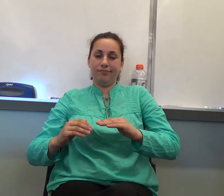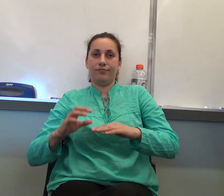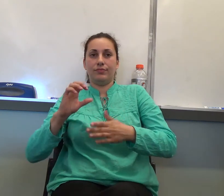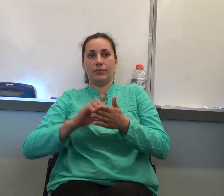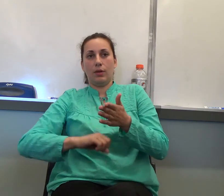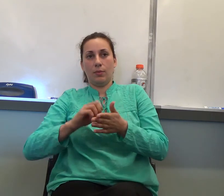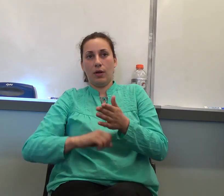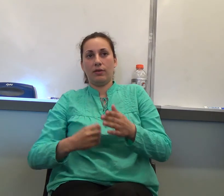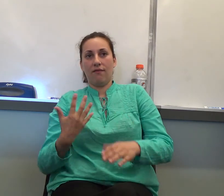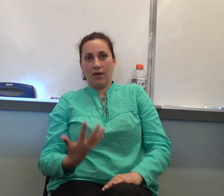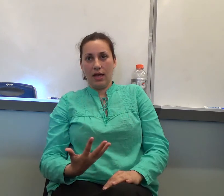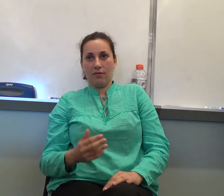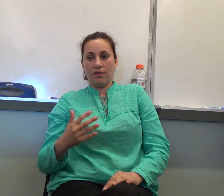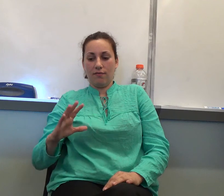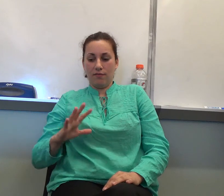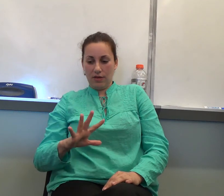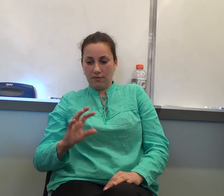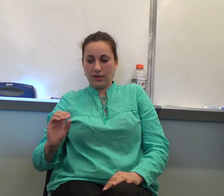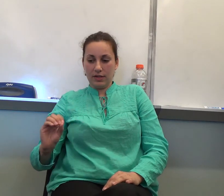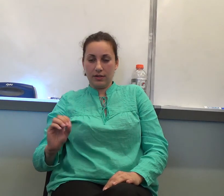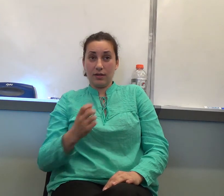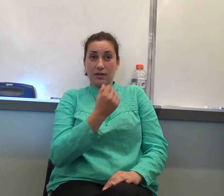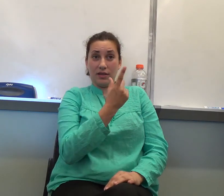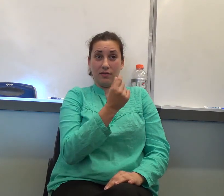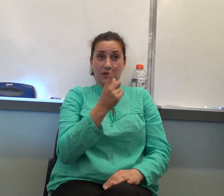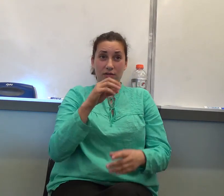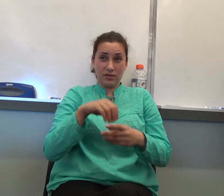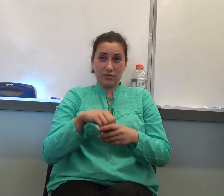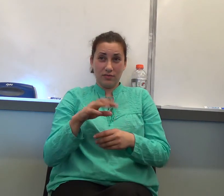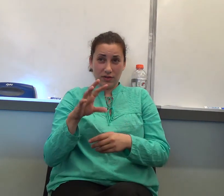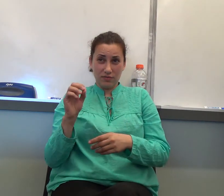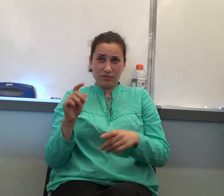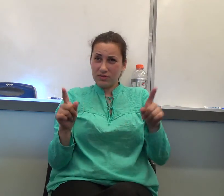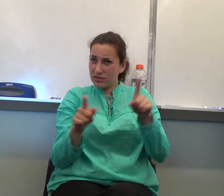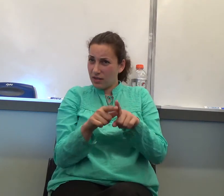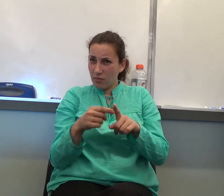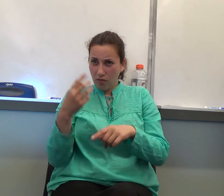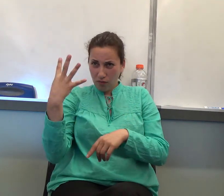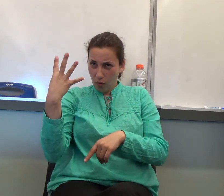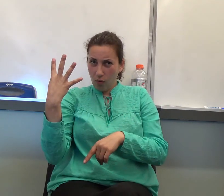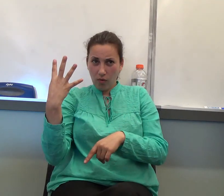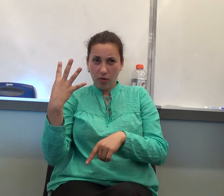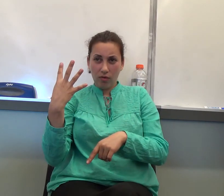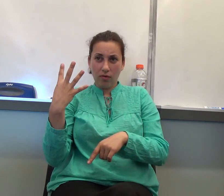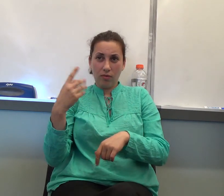50, that's just what we did up here. 4,